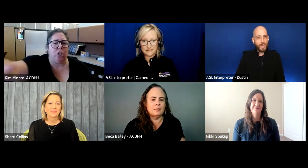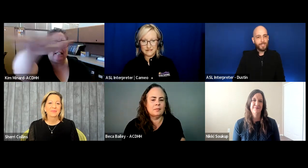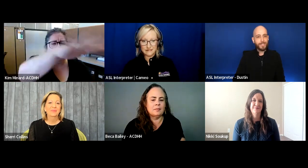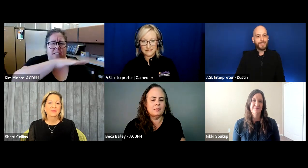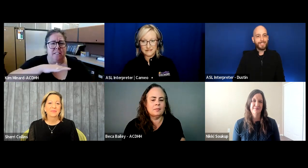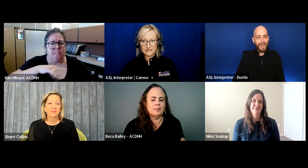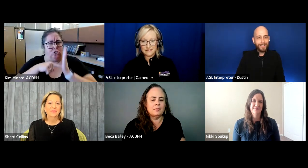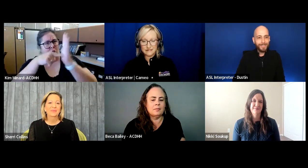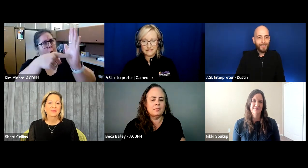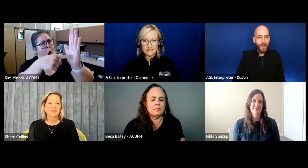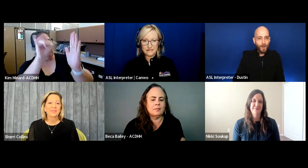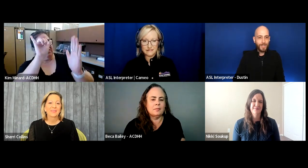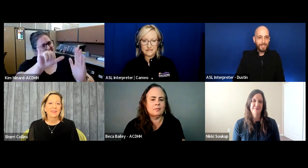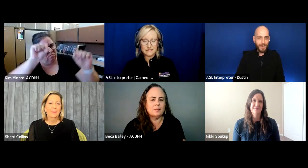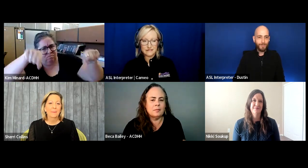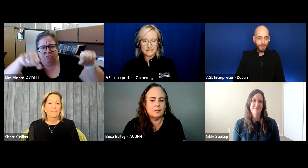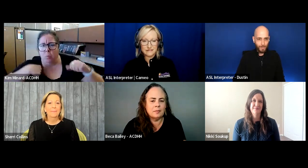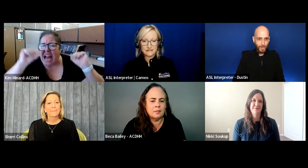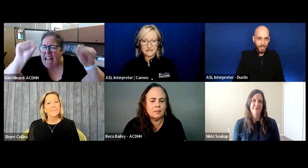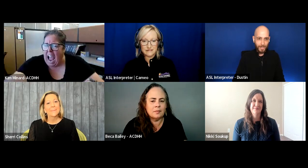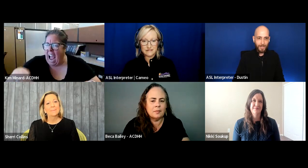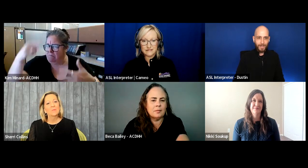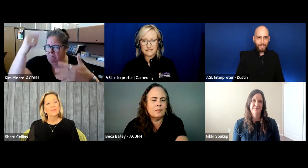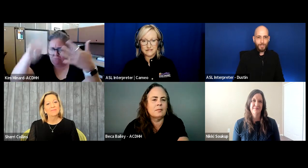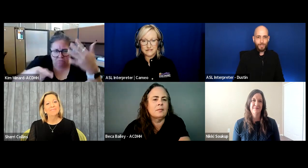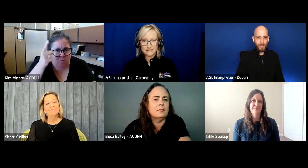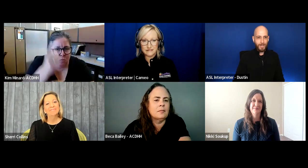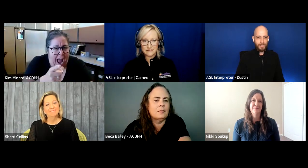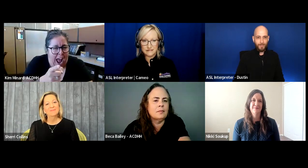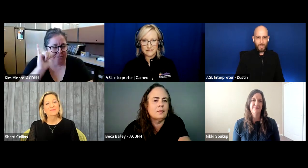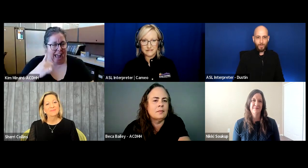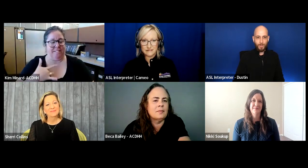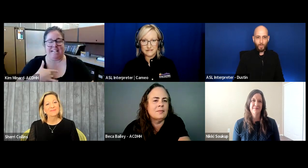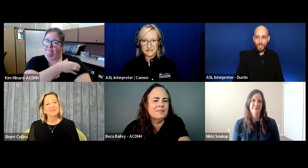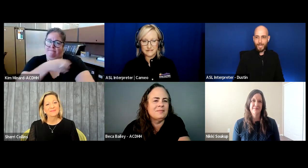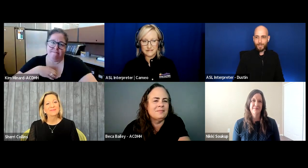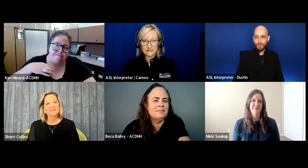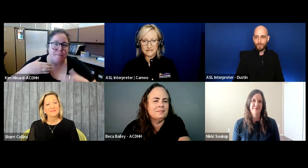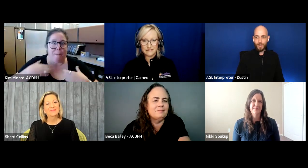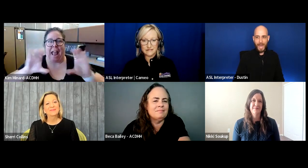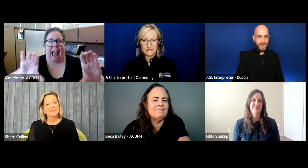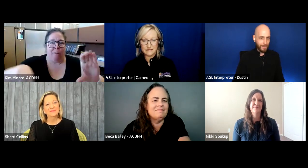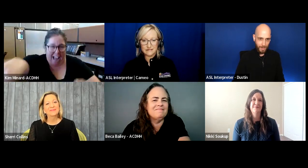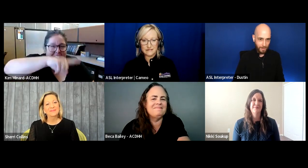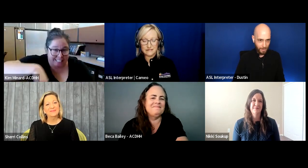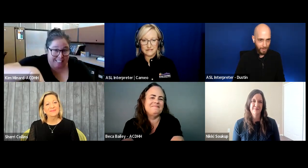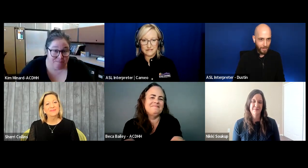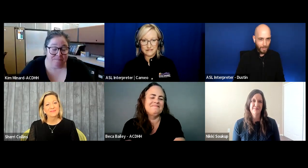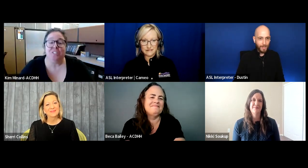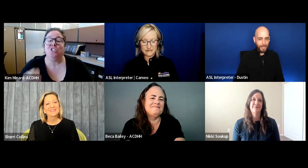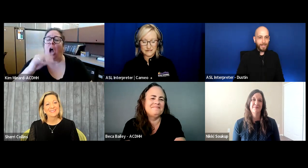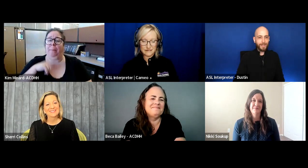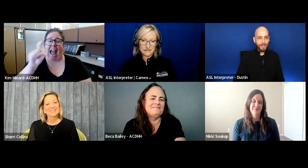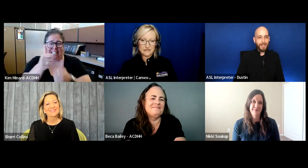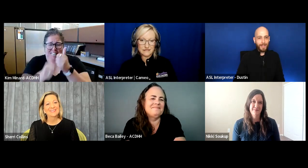really showcases the talent of the deaf community to show that as deaf people, we can do anything.